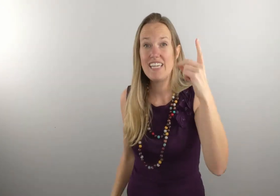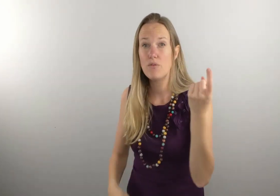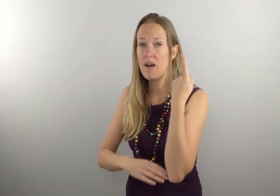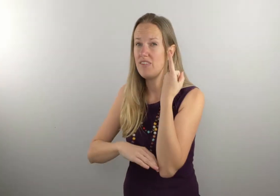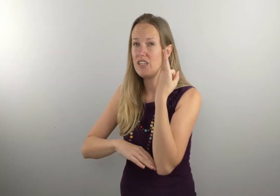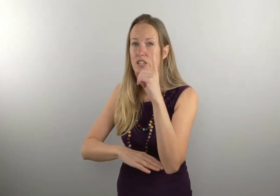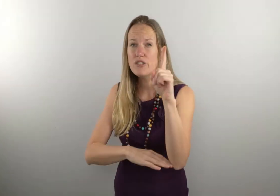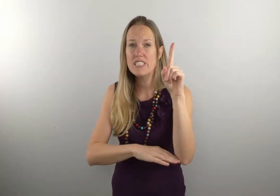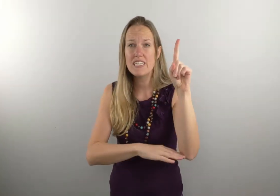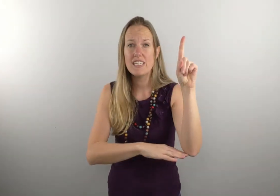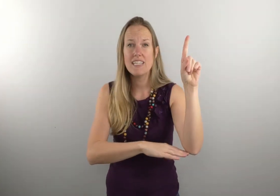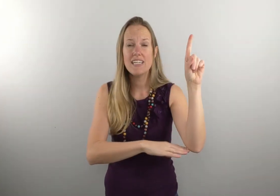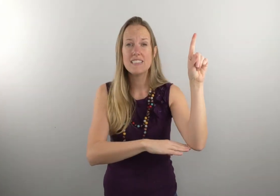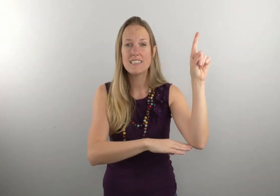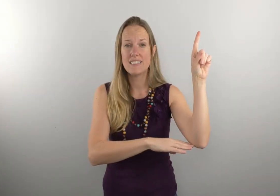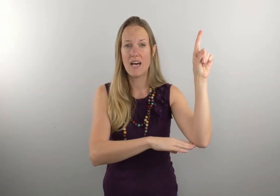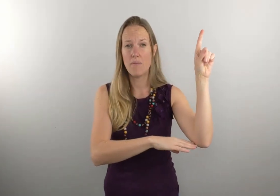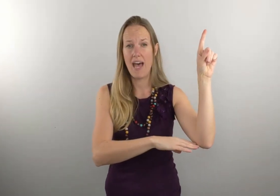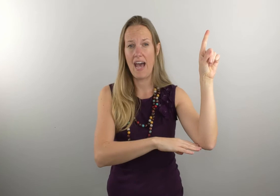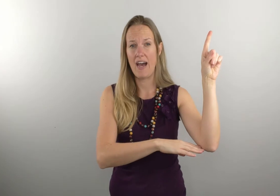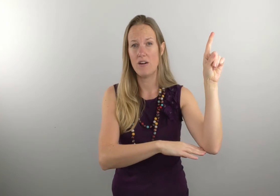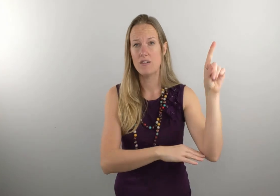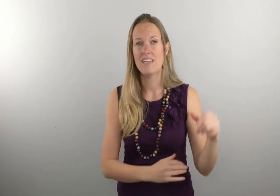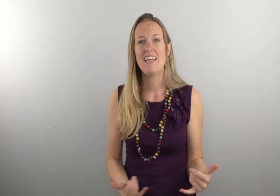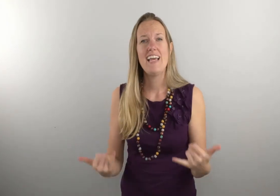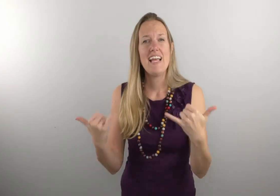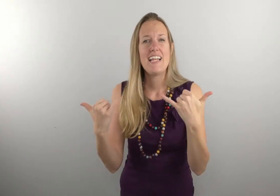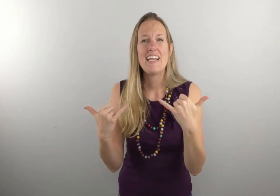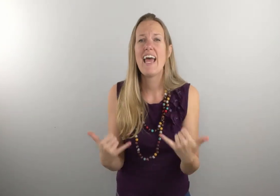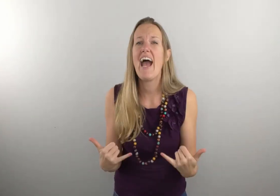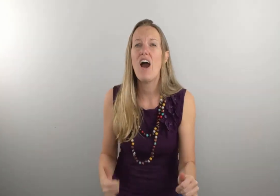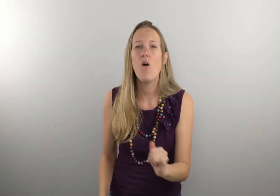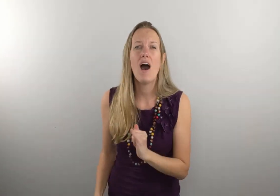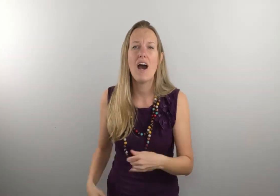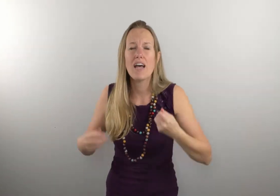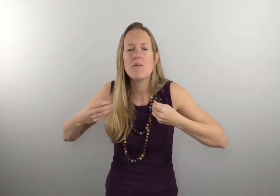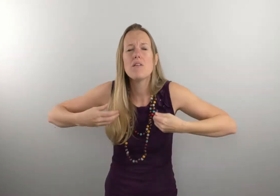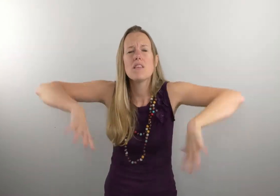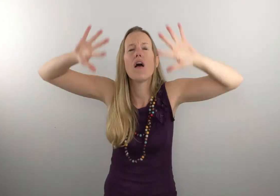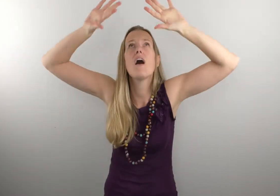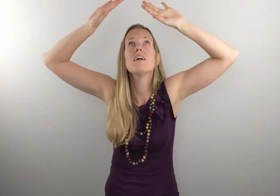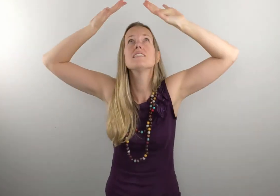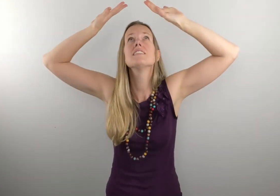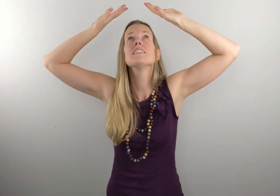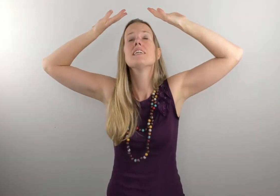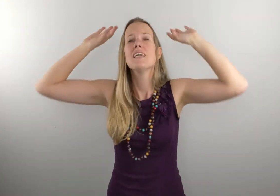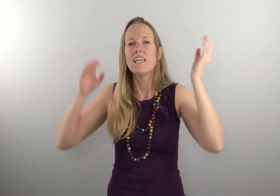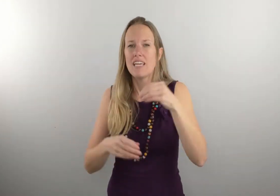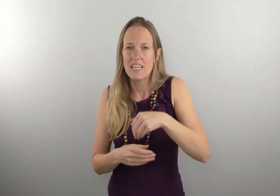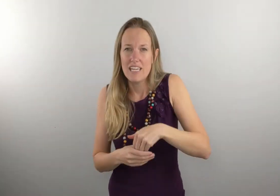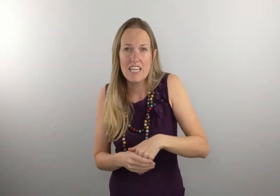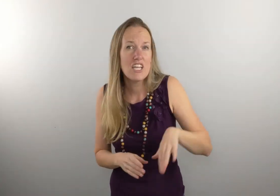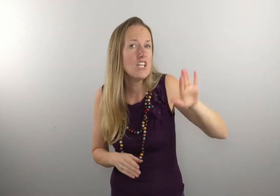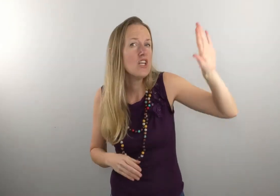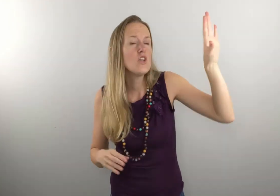a revolution somehow. Now I'm lost in